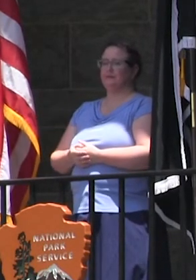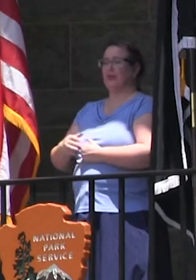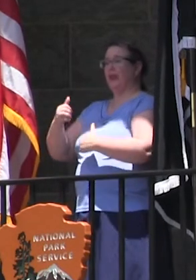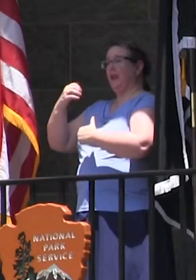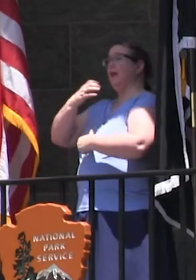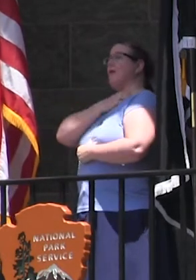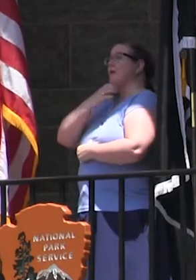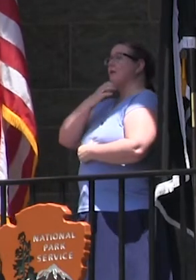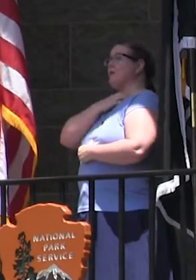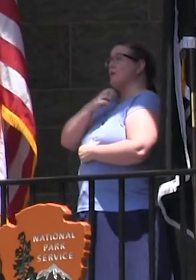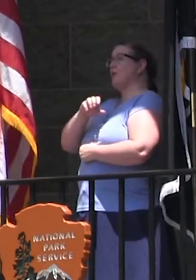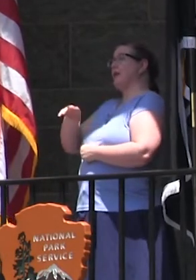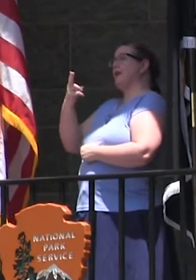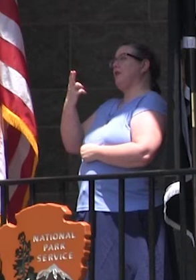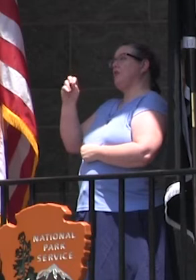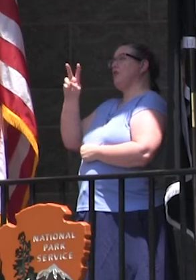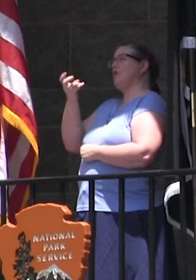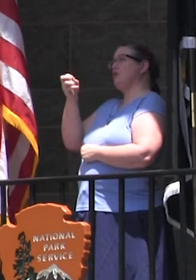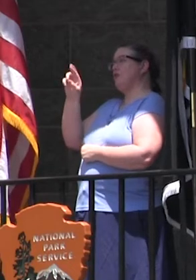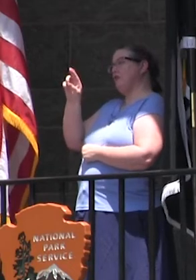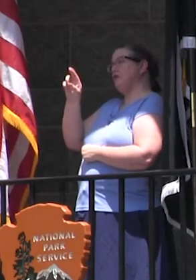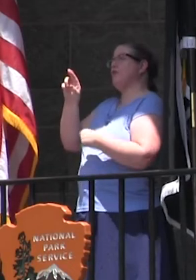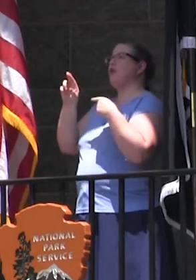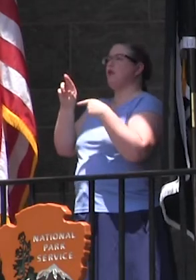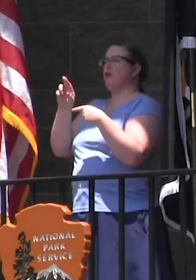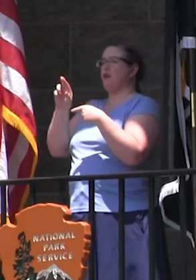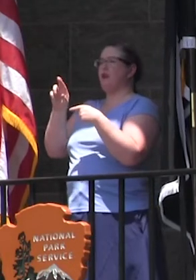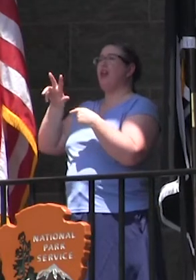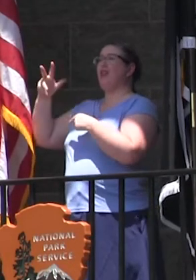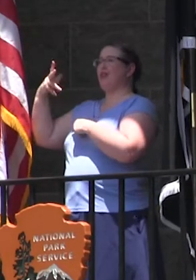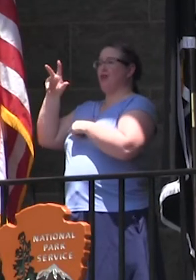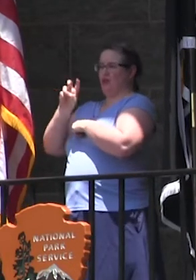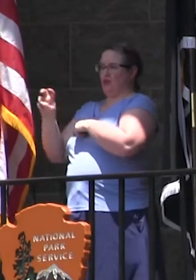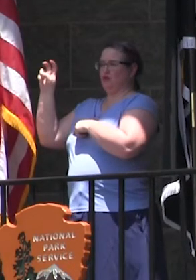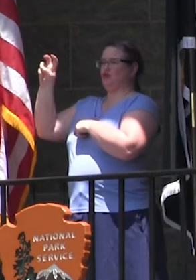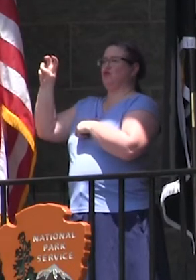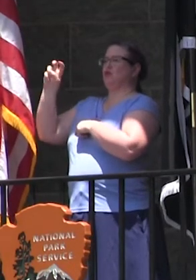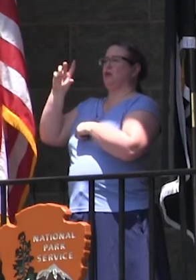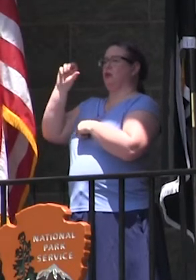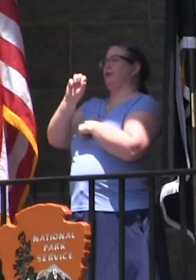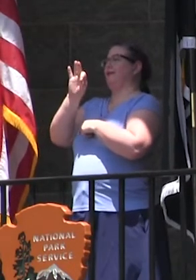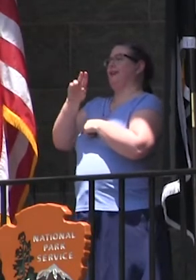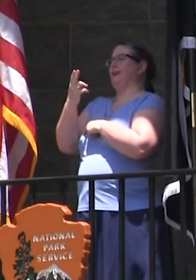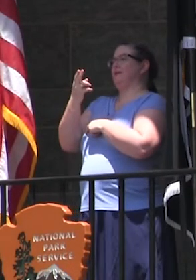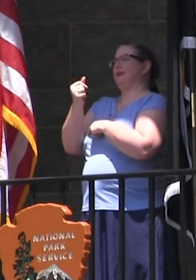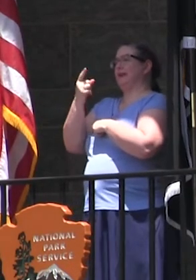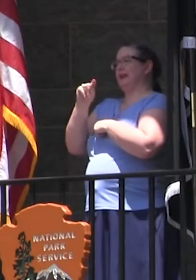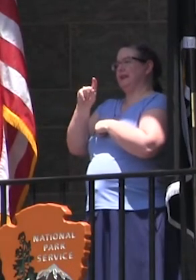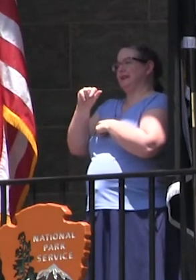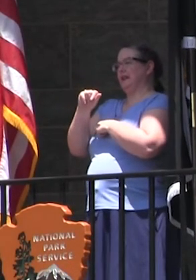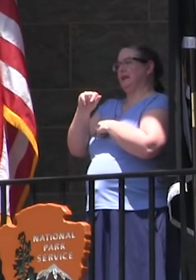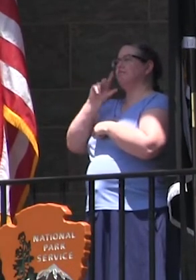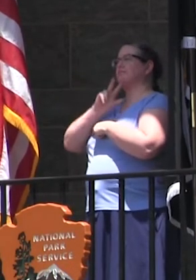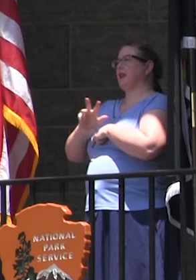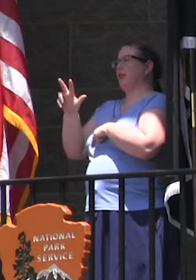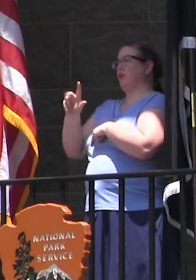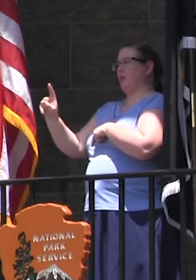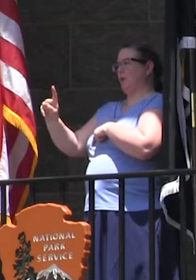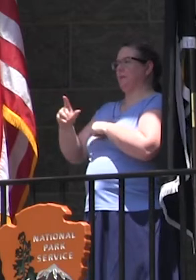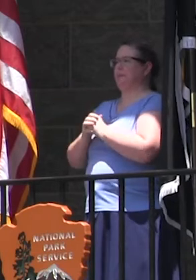Marine Staff Sergeant Darren Hoover of Salt Lake City was serving his third tour of duty in Afghanistan. He was 31.